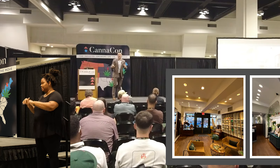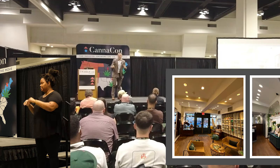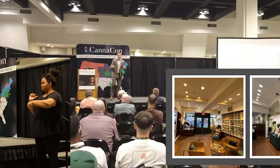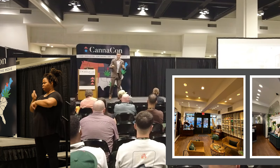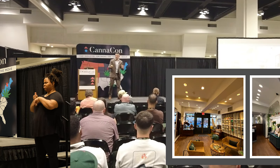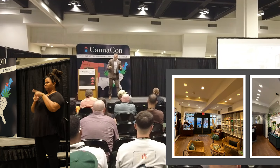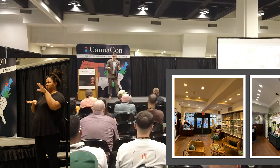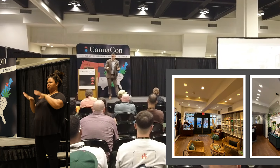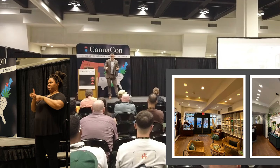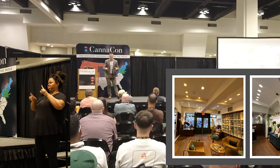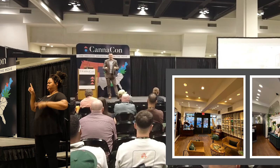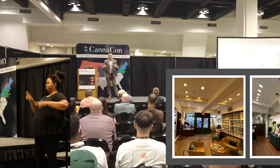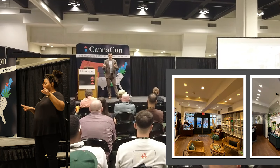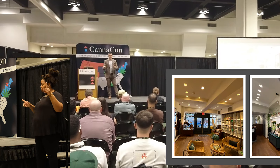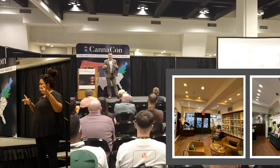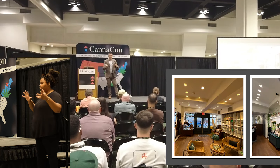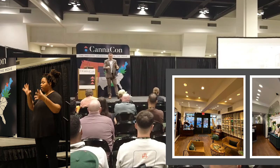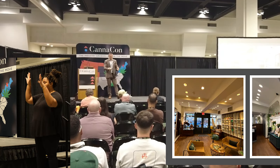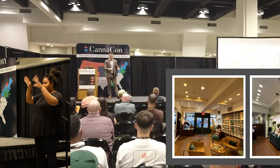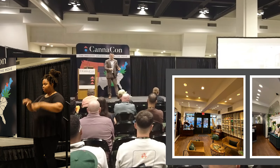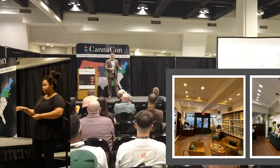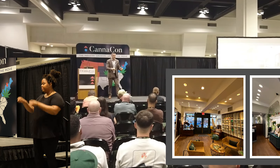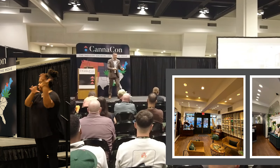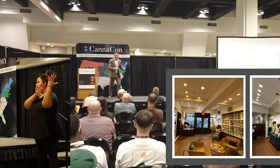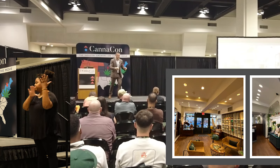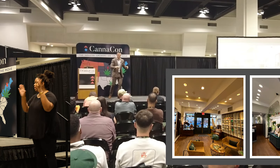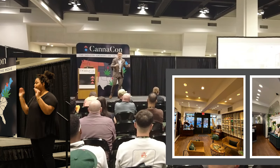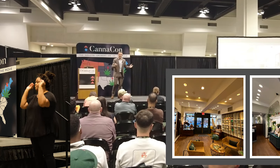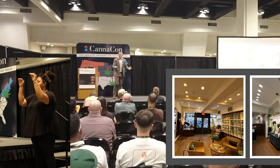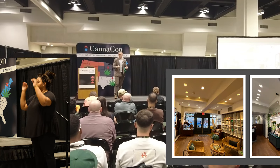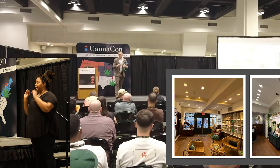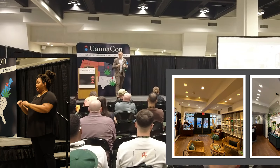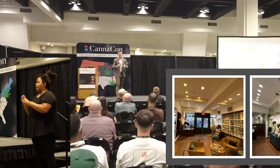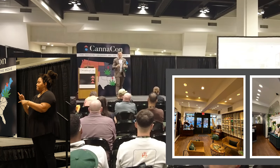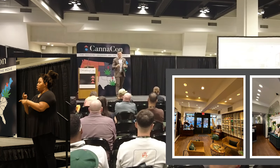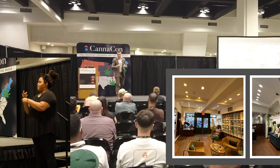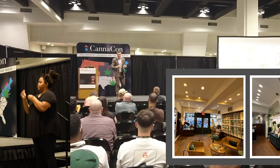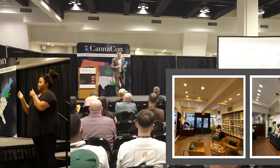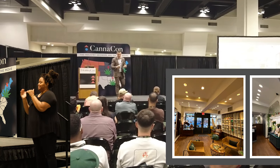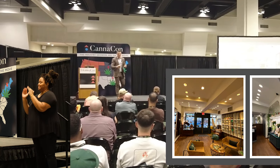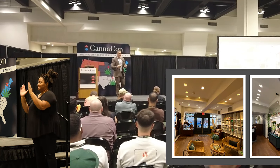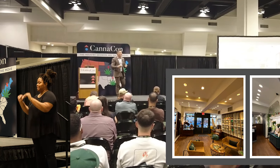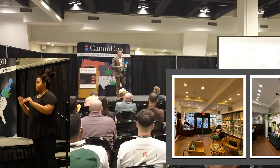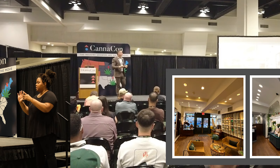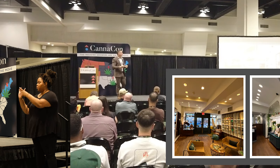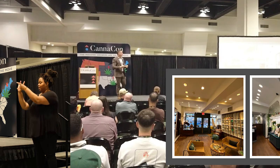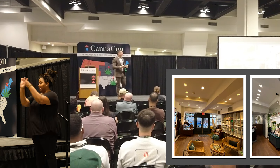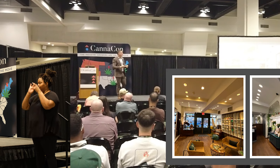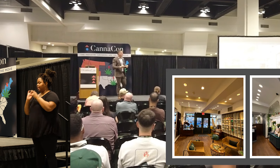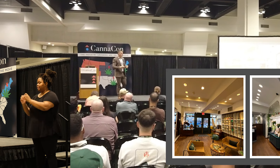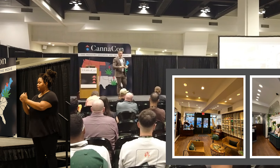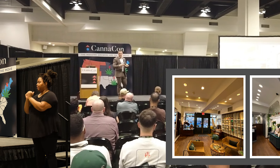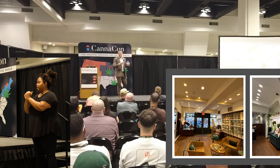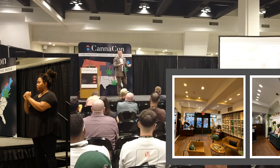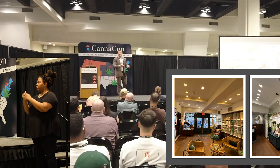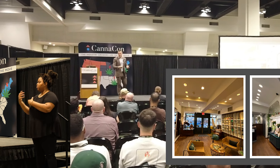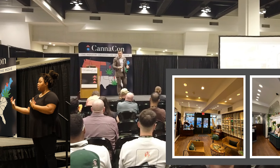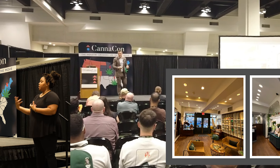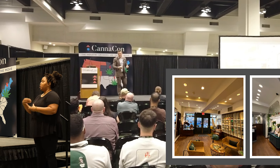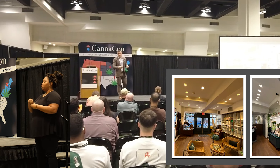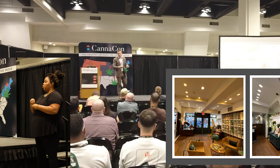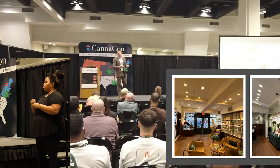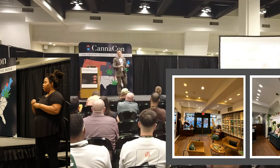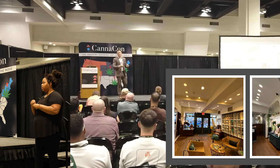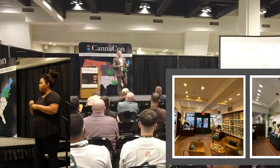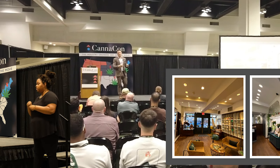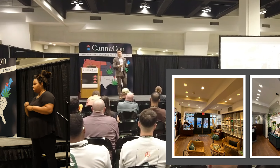all from scratch, put in proper systems that were all sort of tied and networked together, and include a lot of redundancy